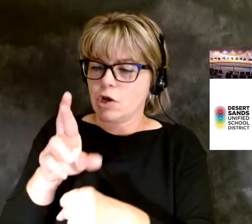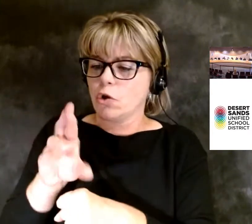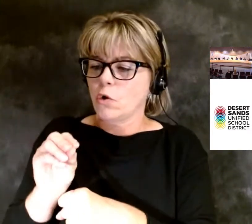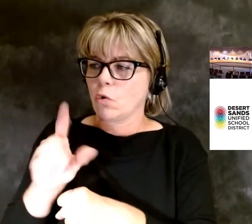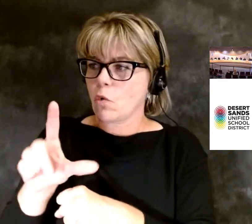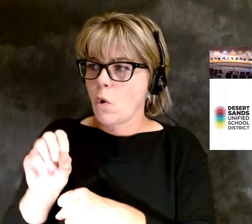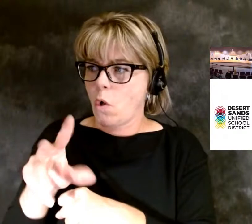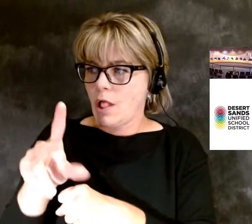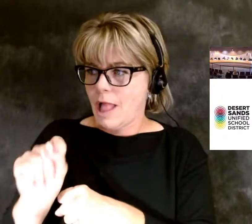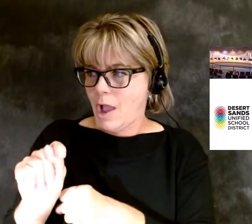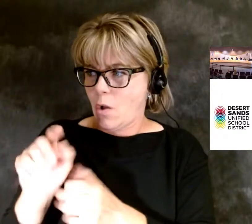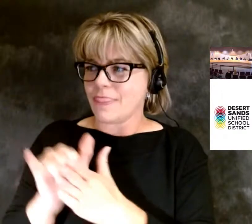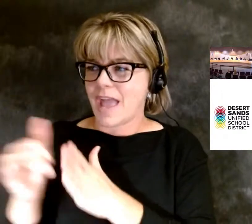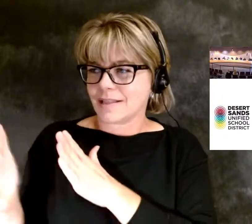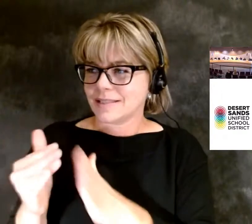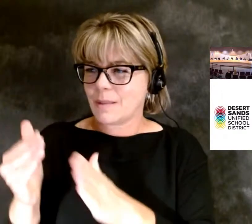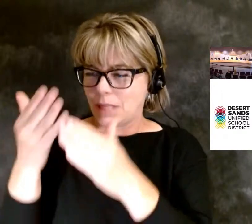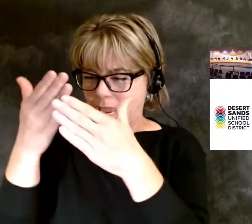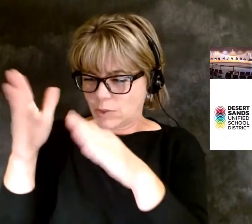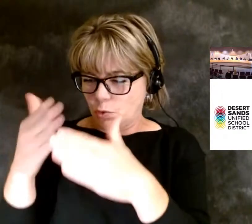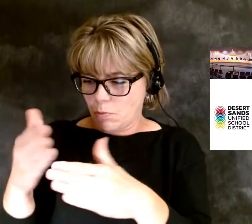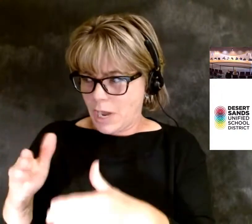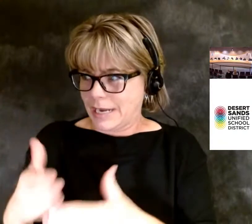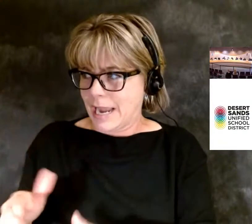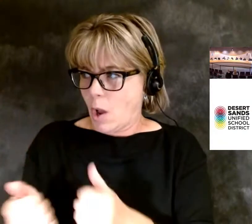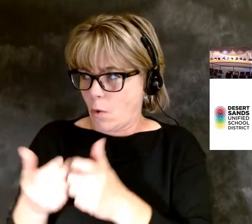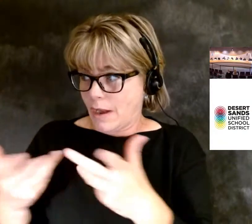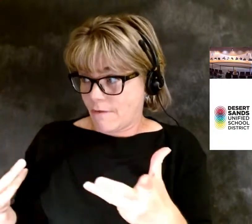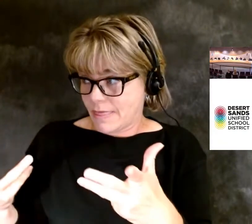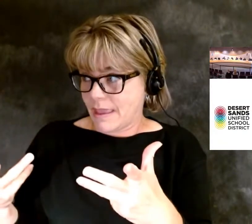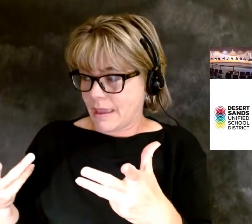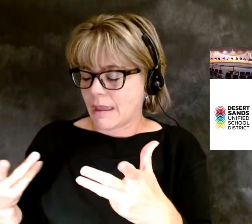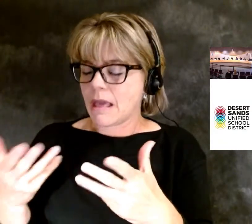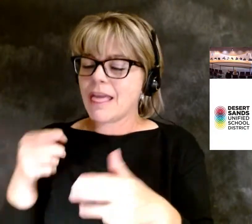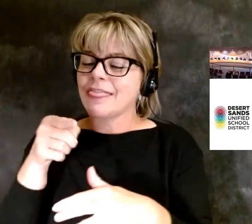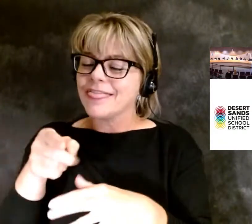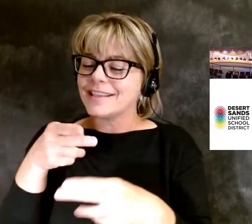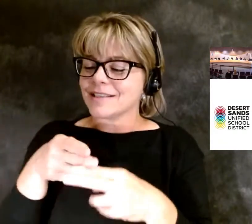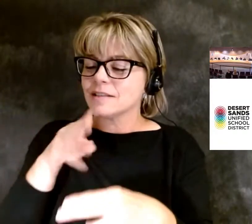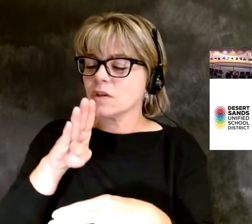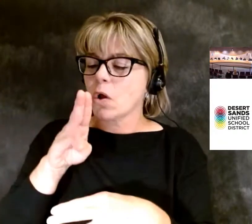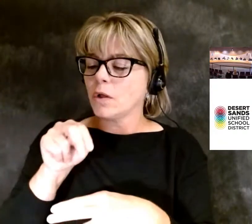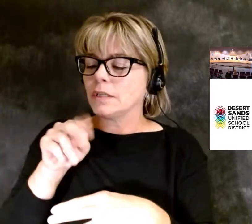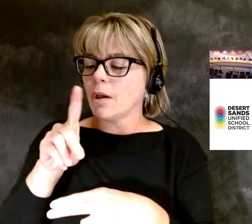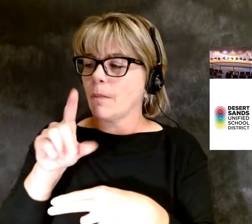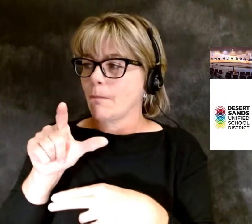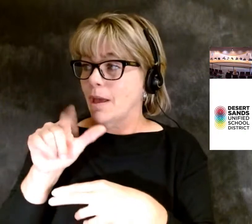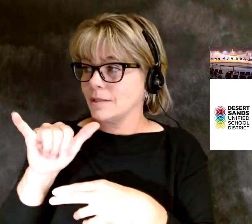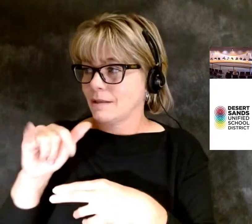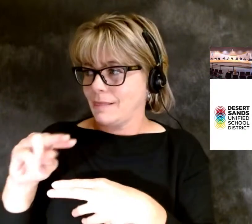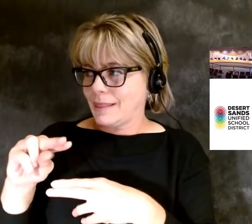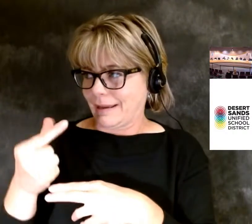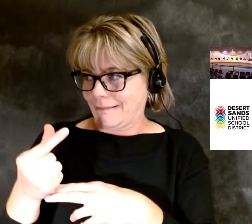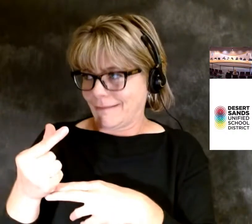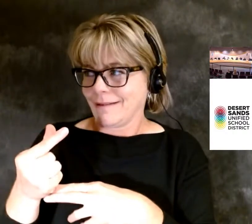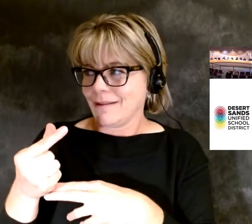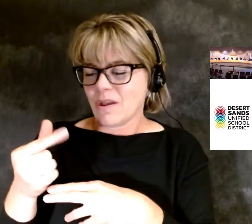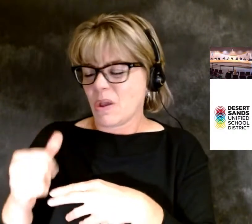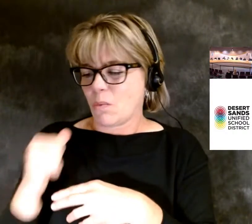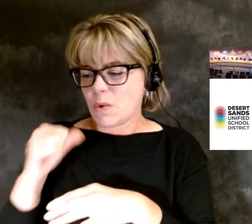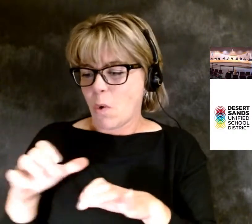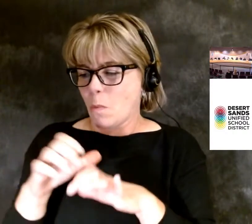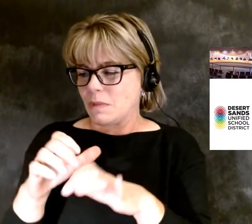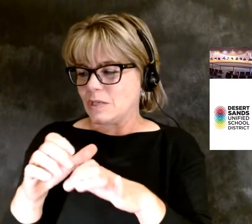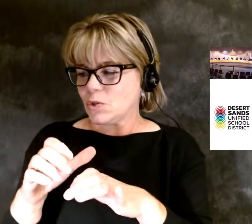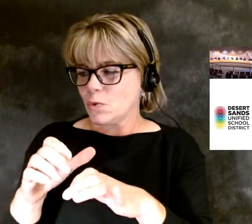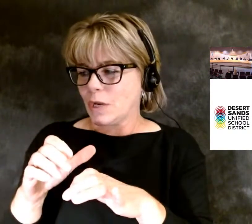I mean, this is, we refer to this as bundling, so we will no longer be doing the progressive bundling. That's funny,